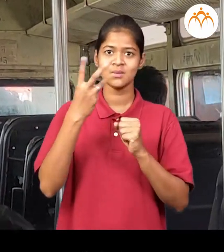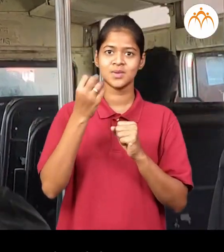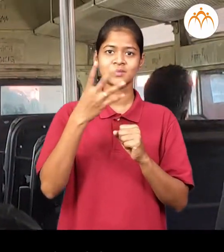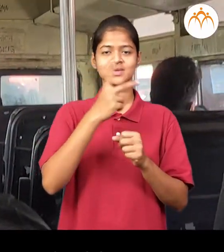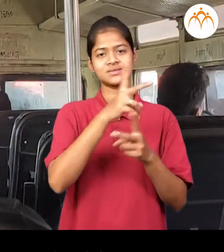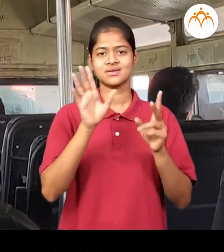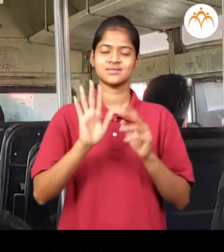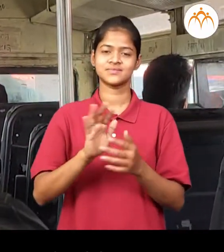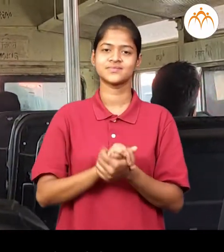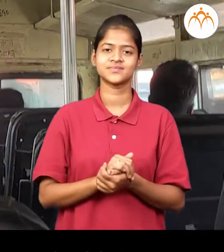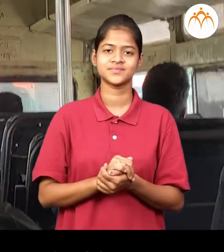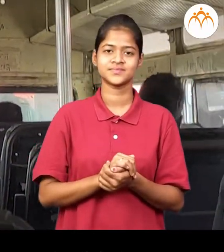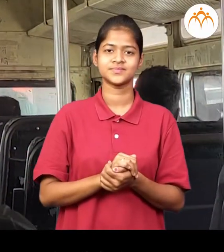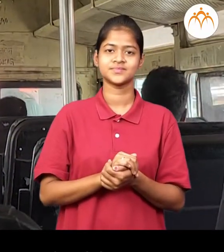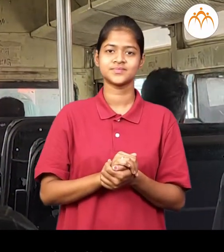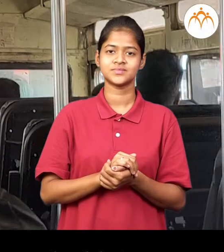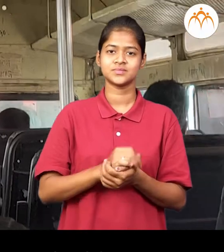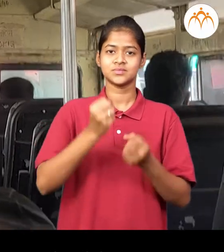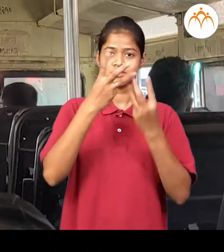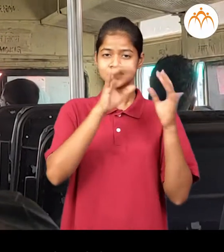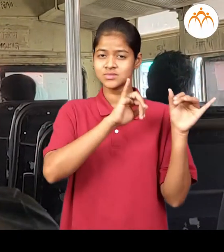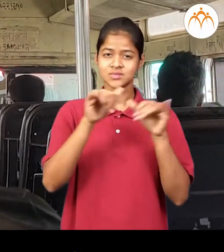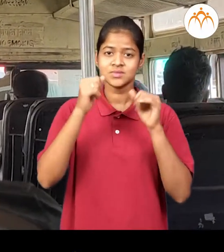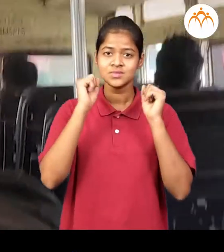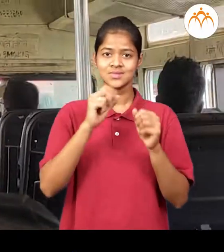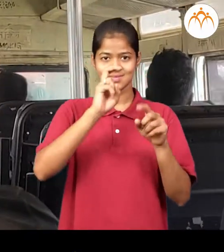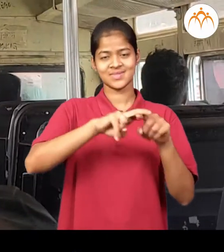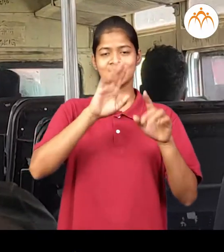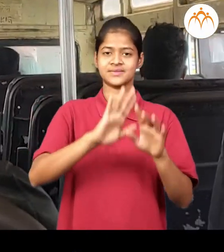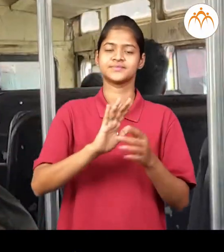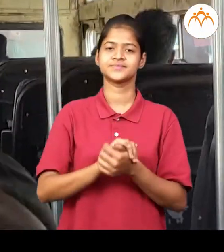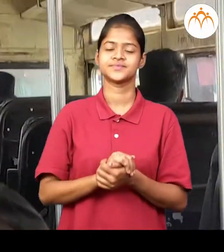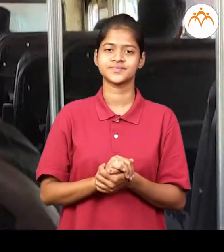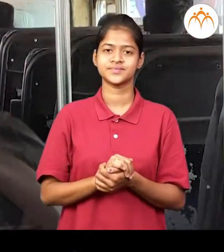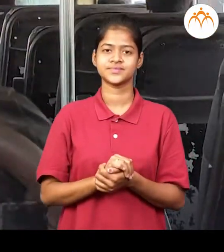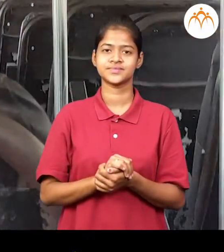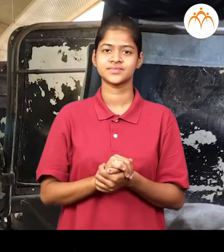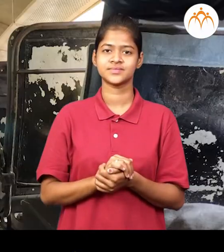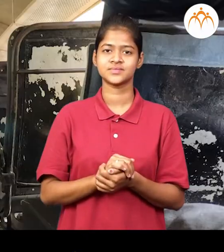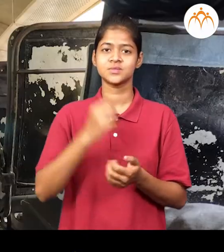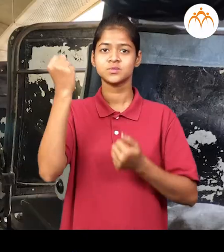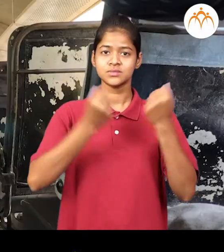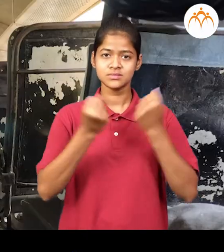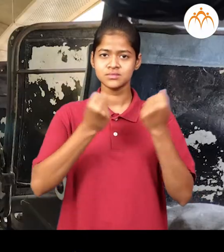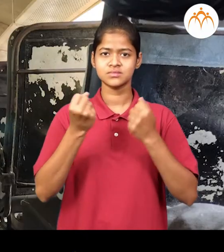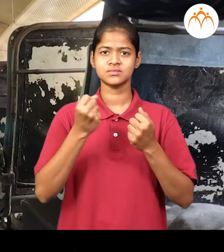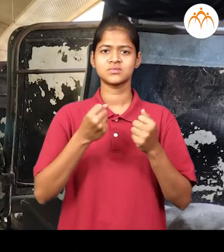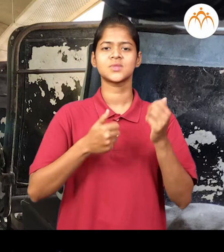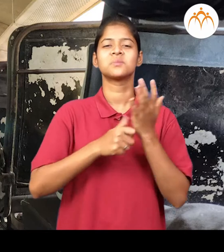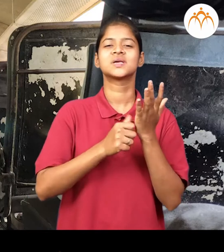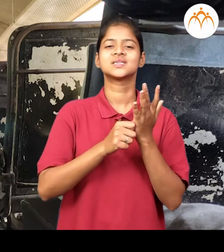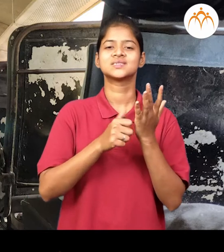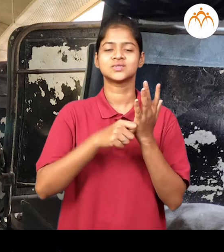Seat number was written on the ticket. A seat is a place where we sit.